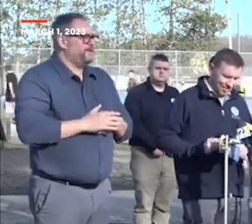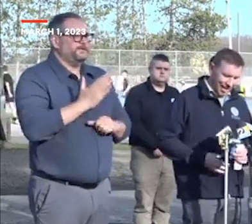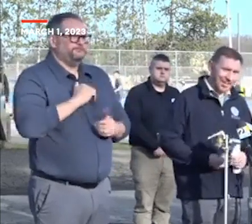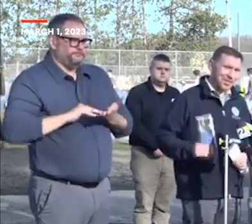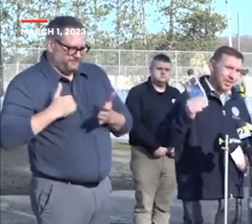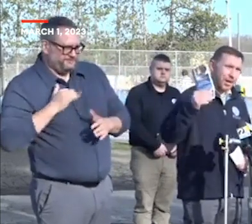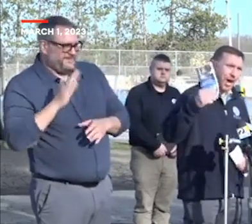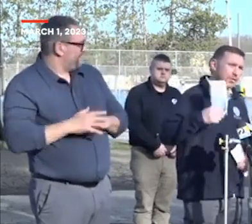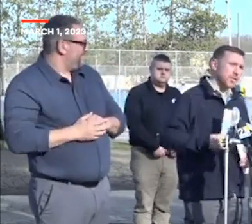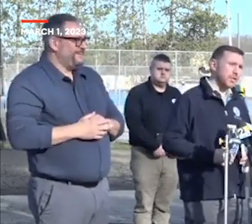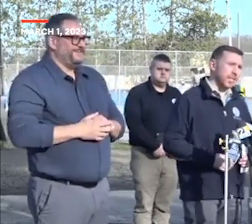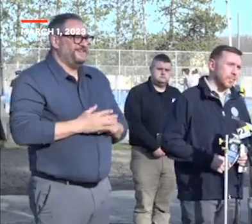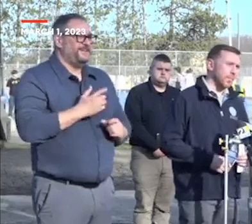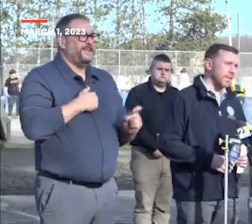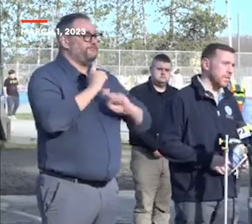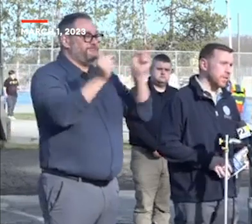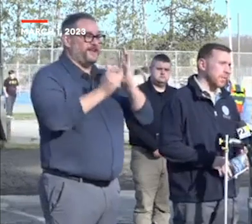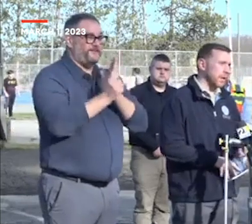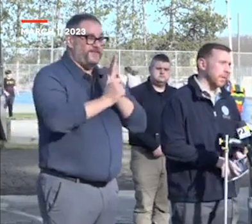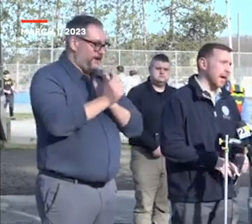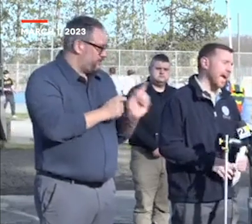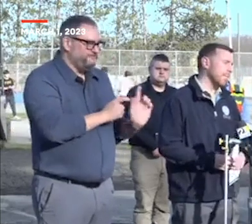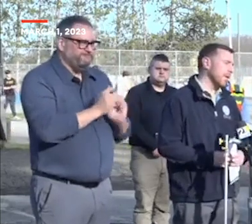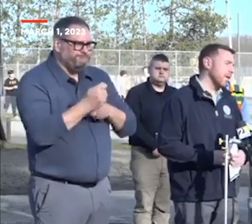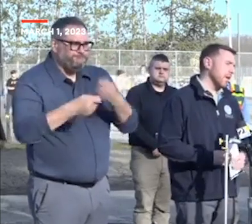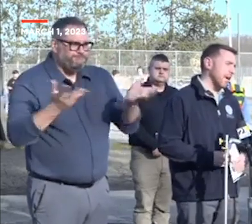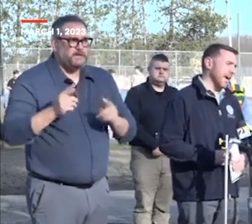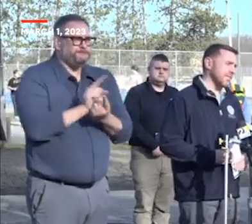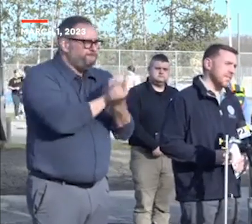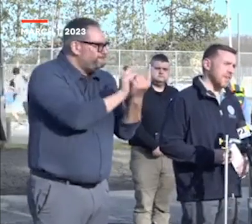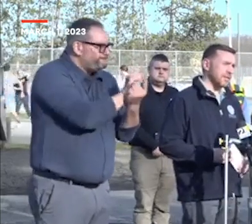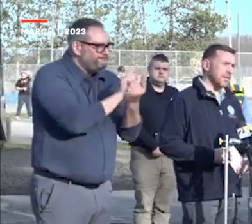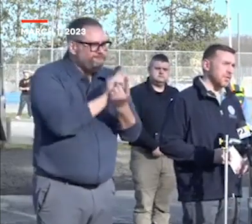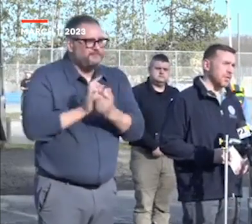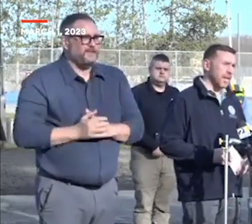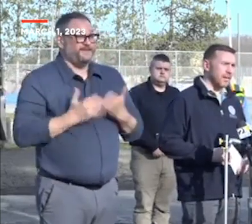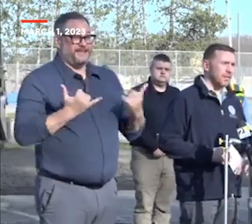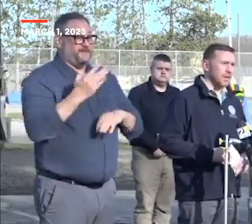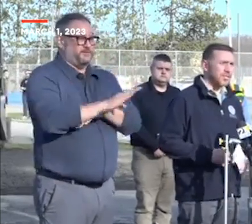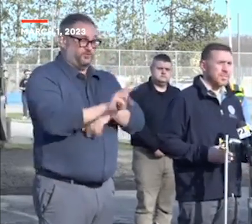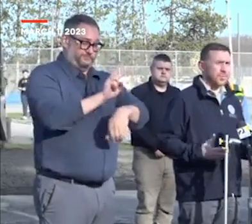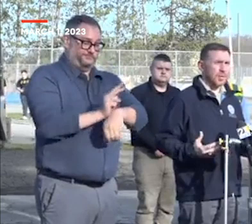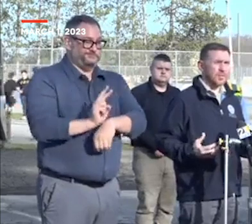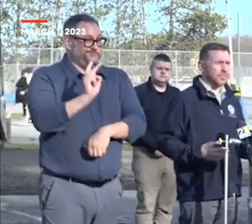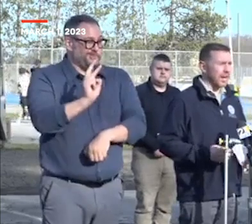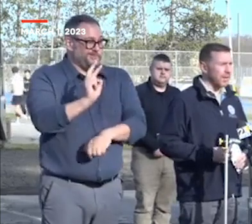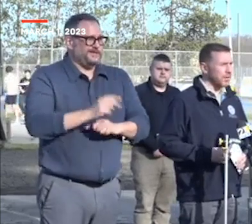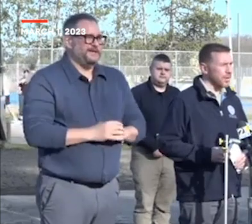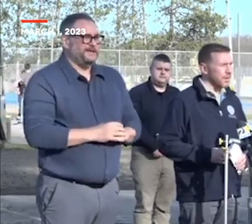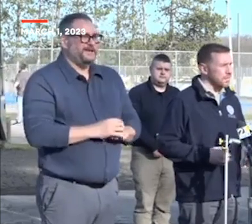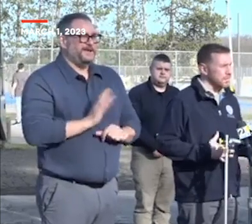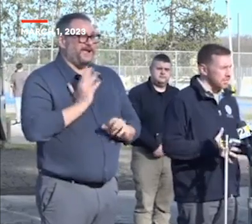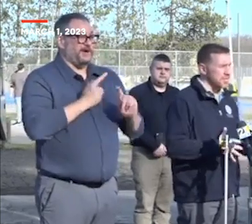handing out flyers out into the community. We were meeting the community where they were at. As of this afternoon at 2 o'clock, our teams were able to